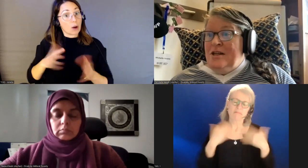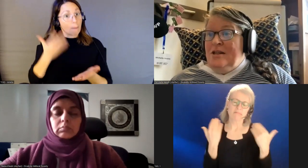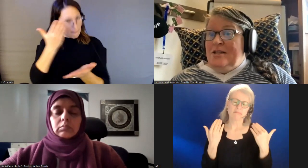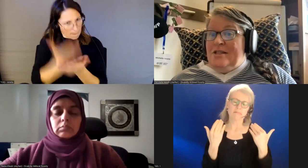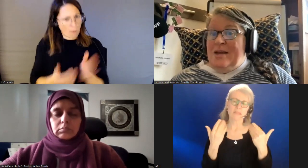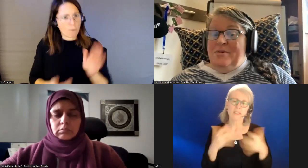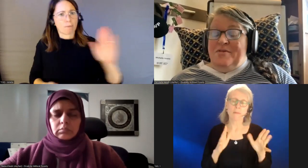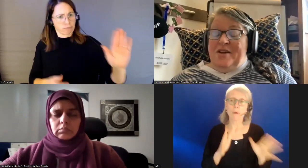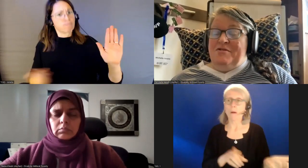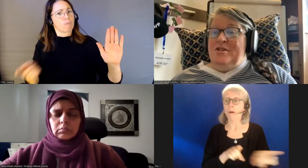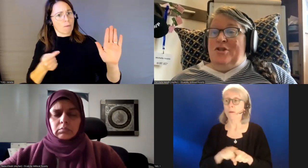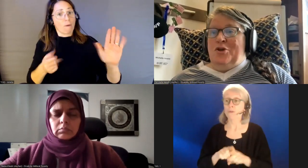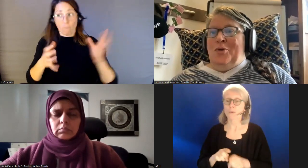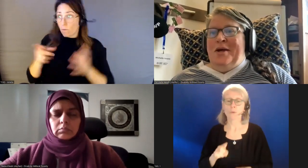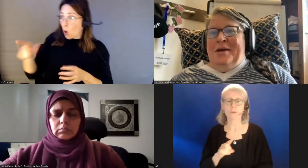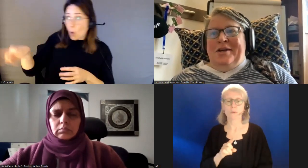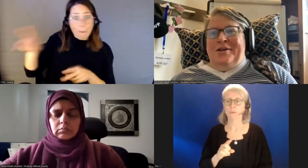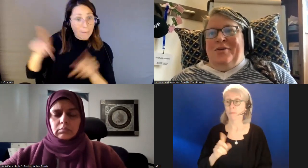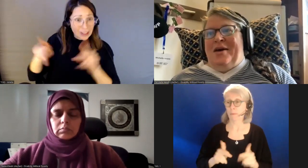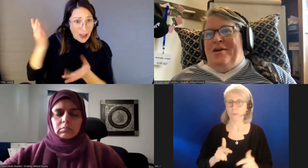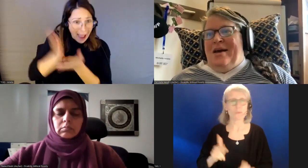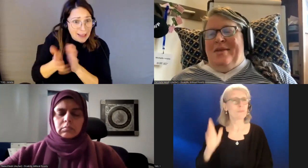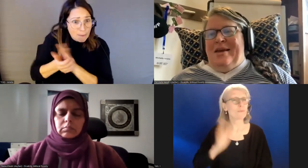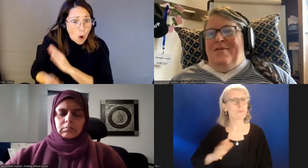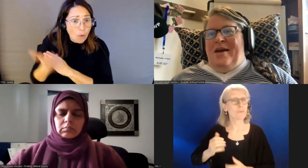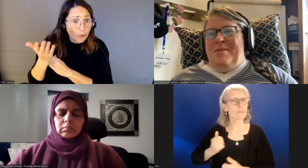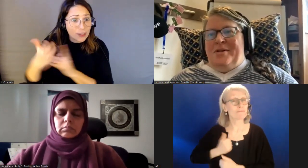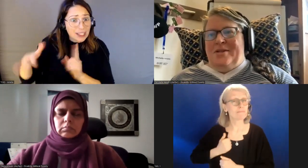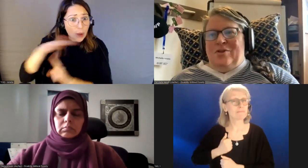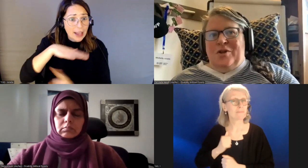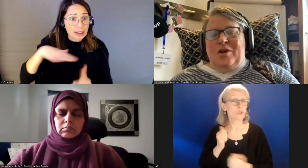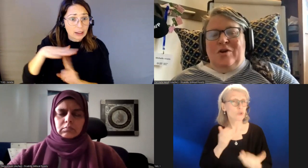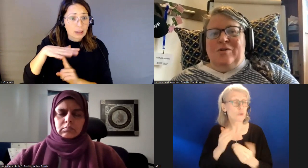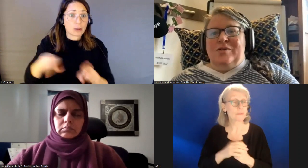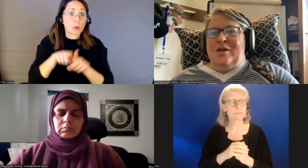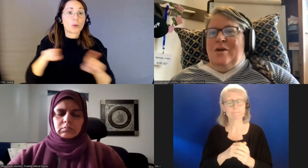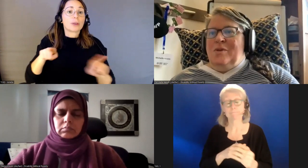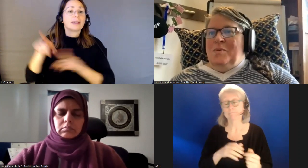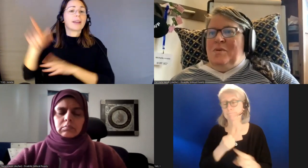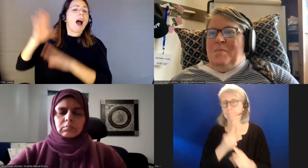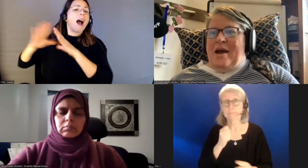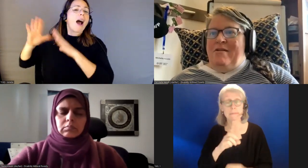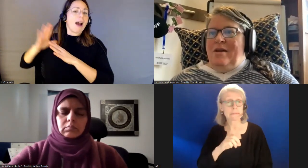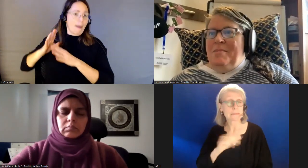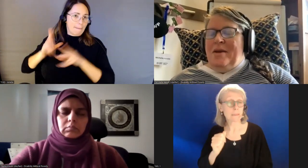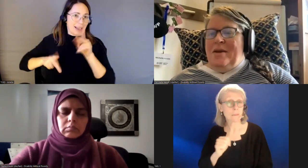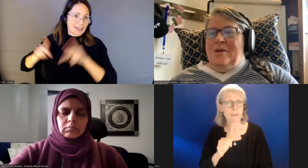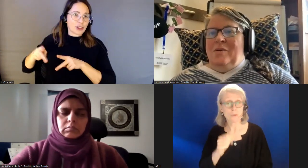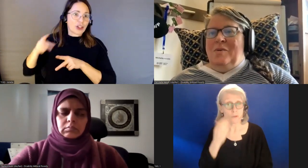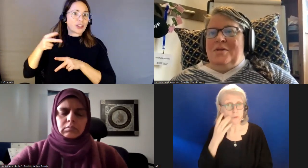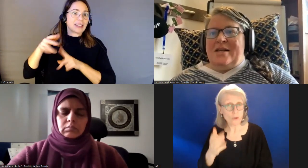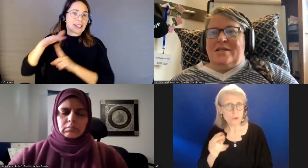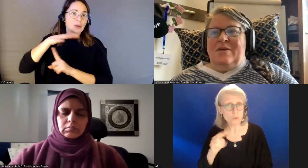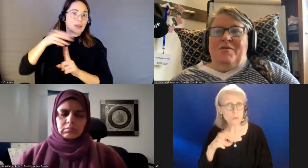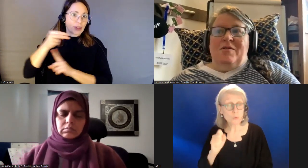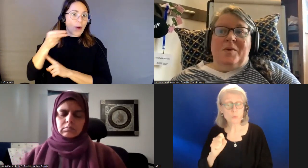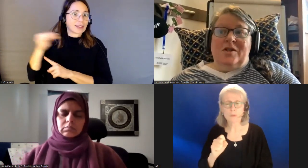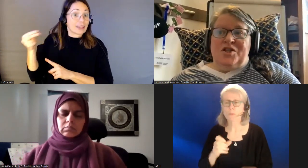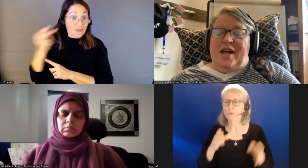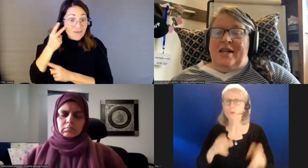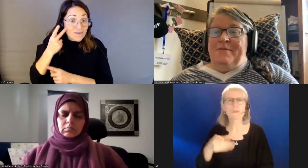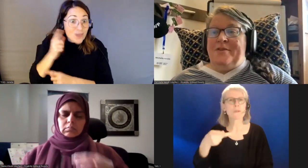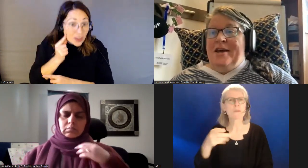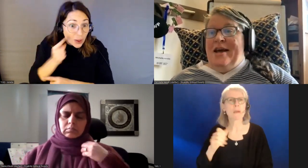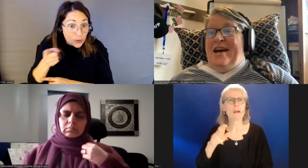veterans, disabled veterans who, I think if anybody saw the news, the Paralympian who was asking for